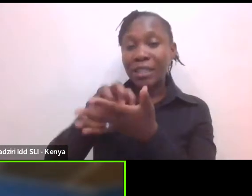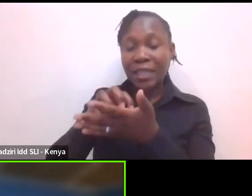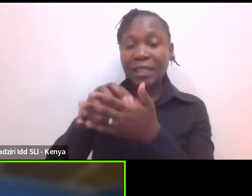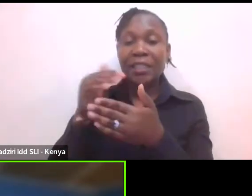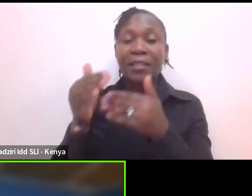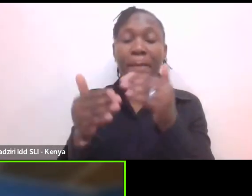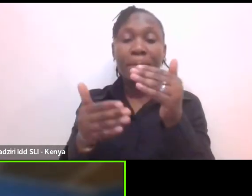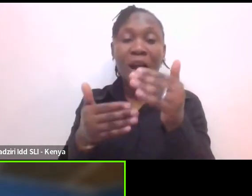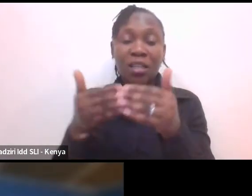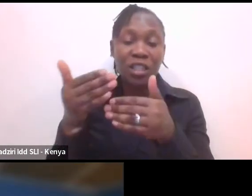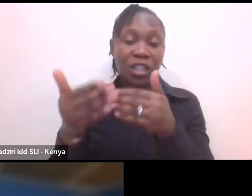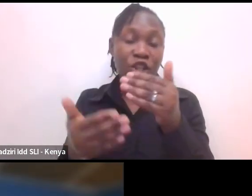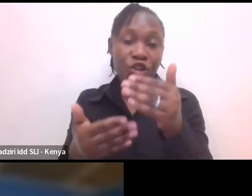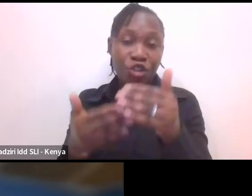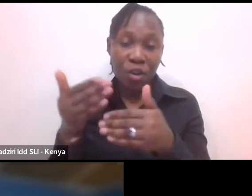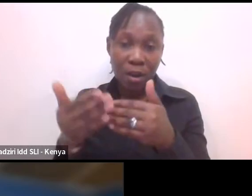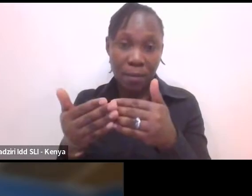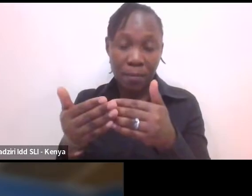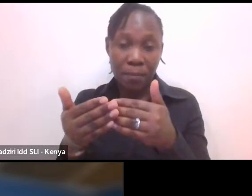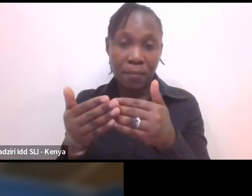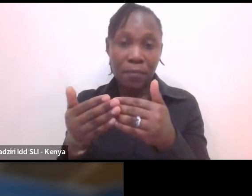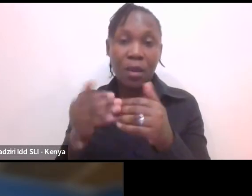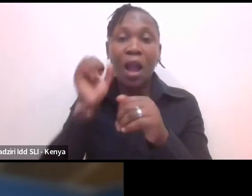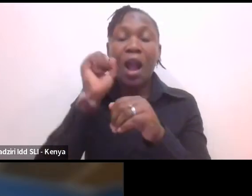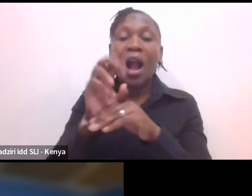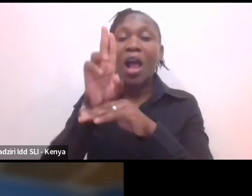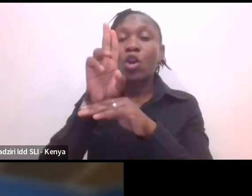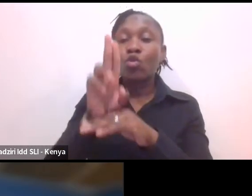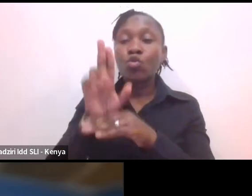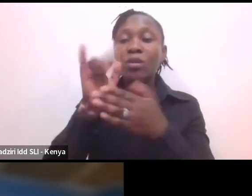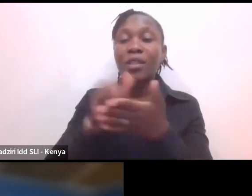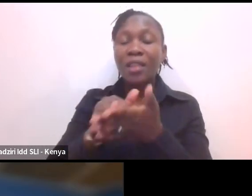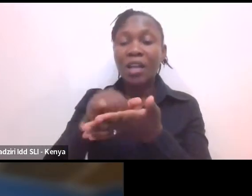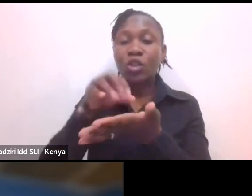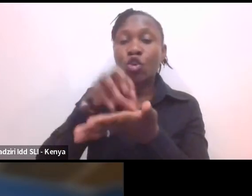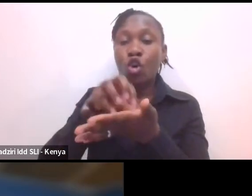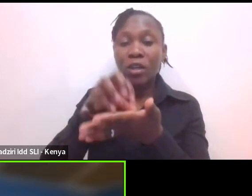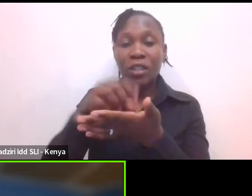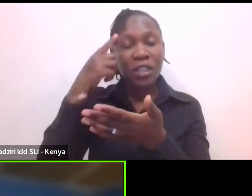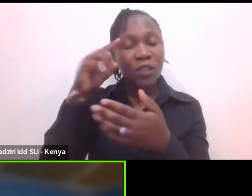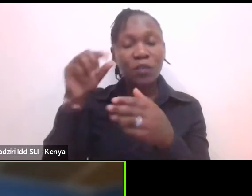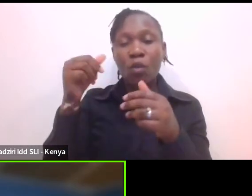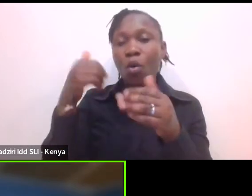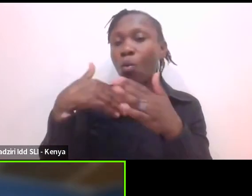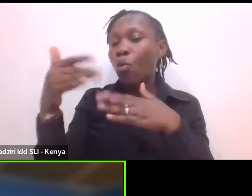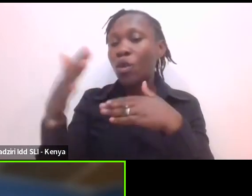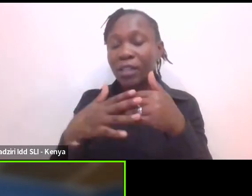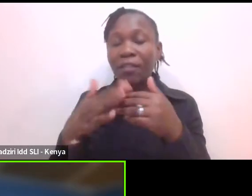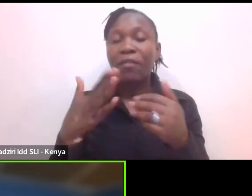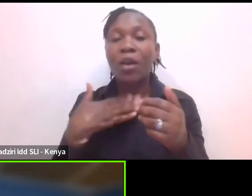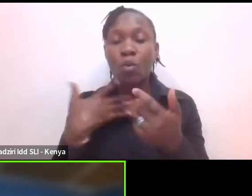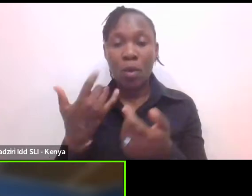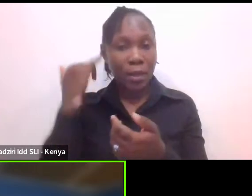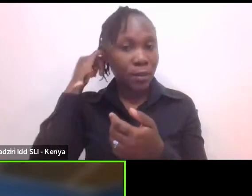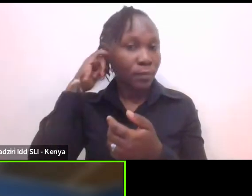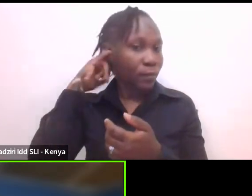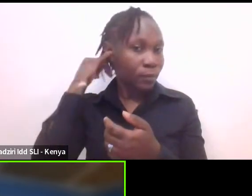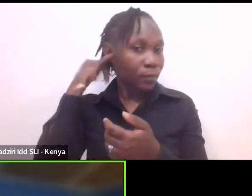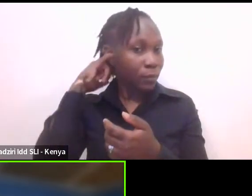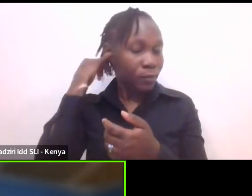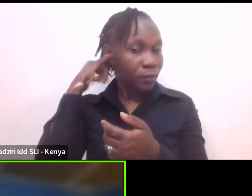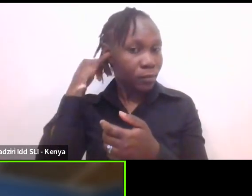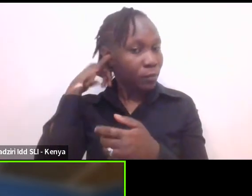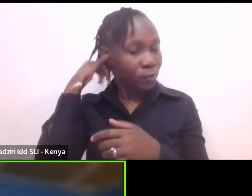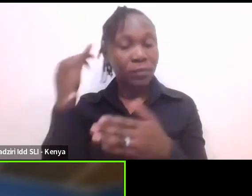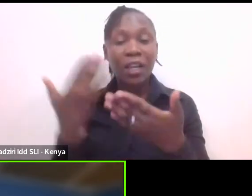anything and use it for whatever the purpose is that you want. Take everything and do everything. I love that. Well, and